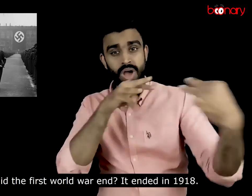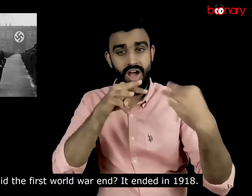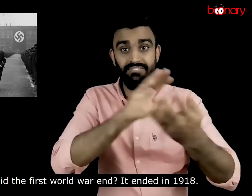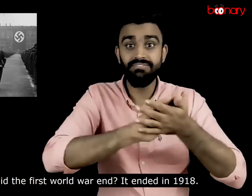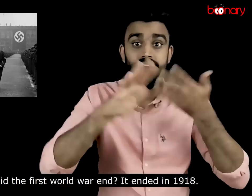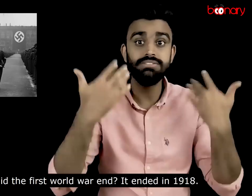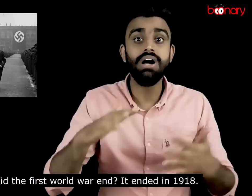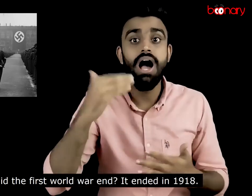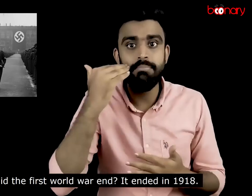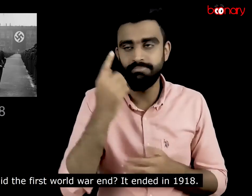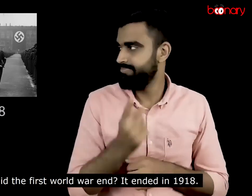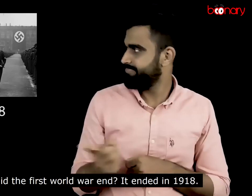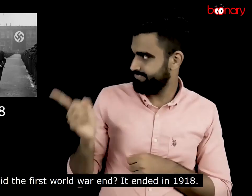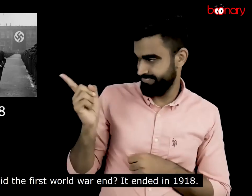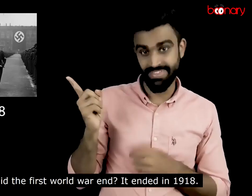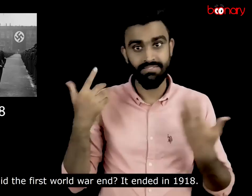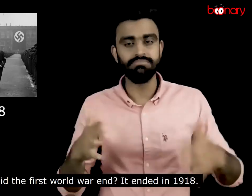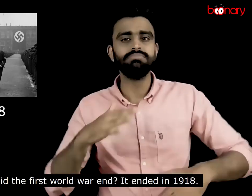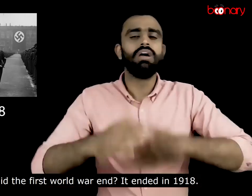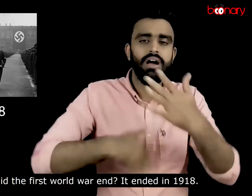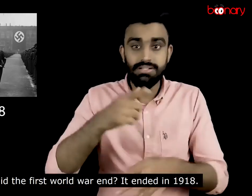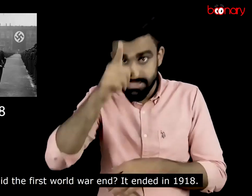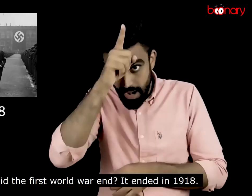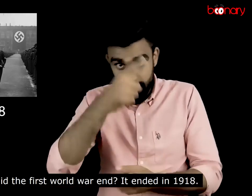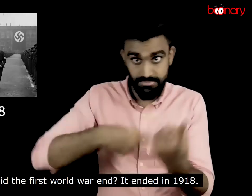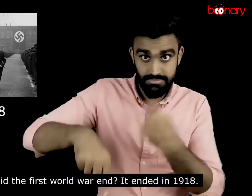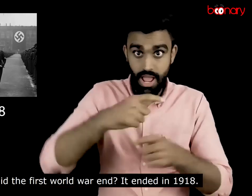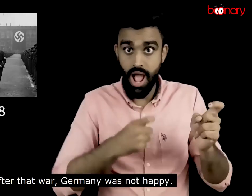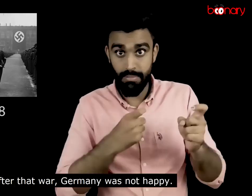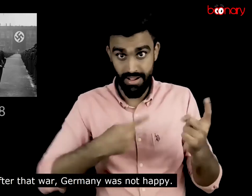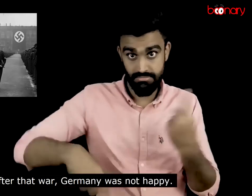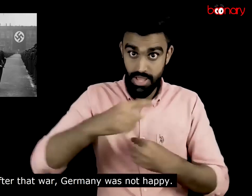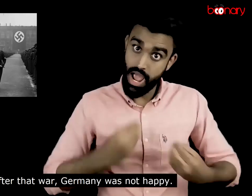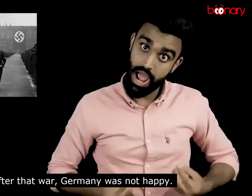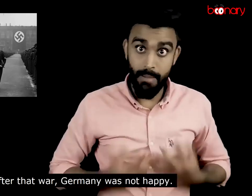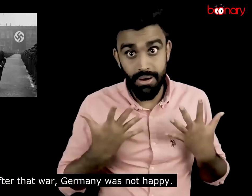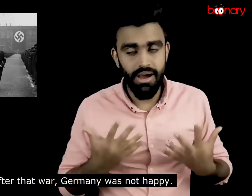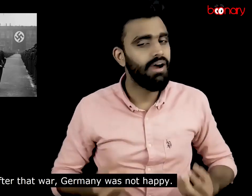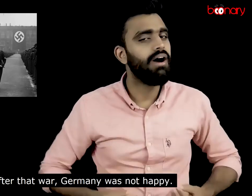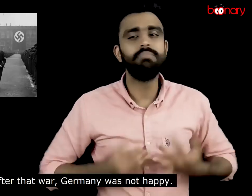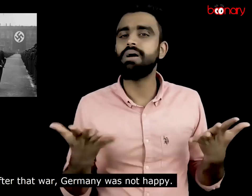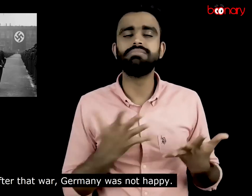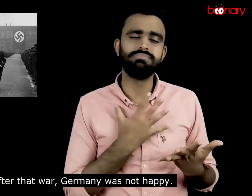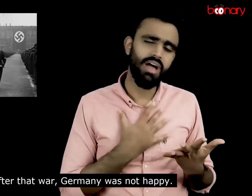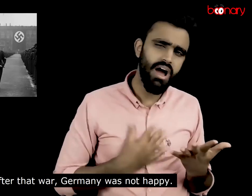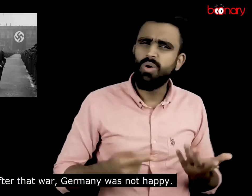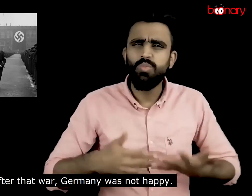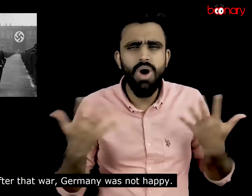War end? It ended in 1918. After that war, Germany was